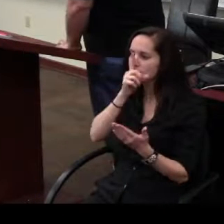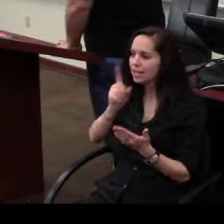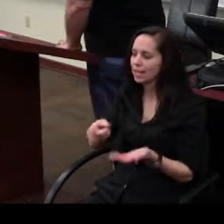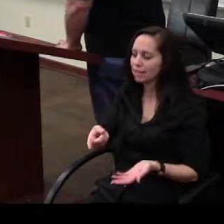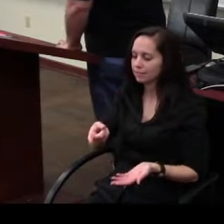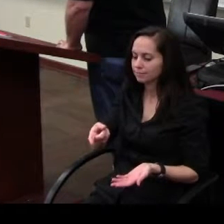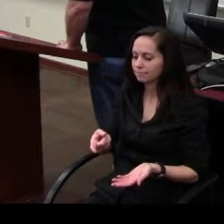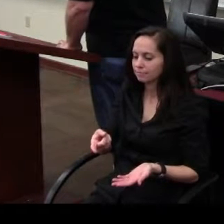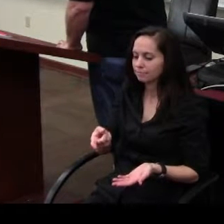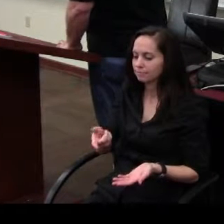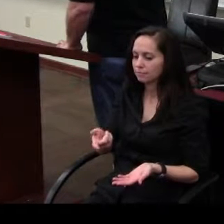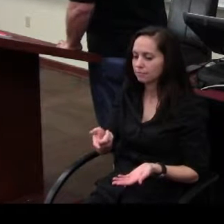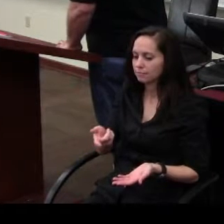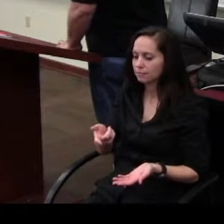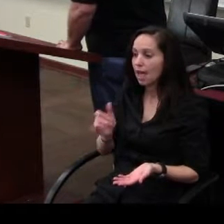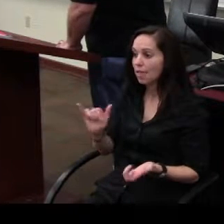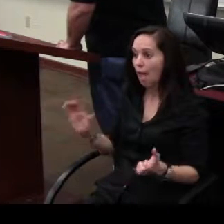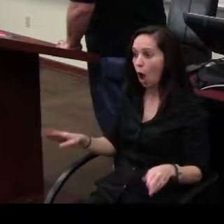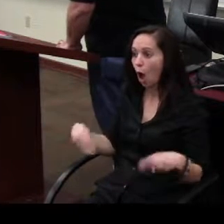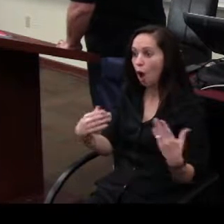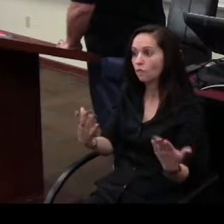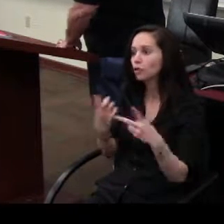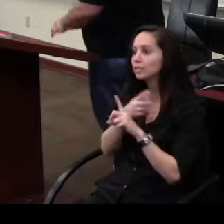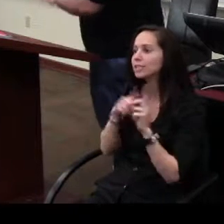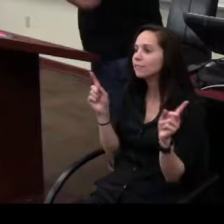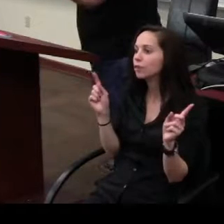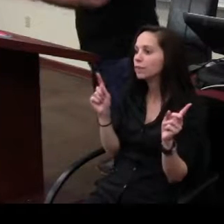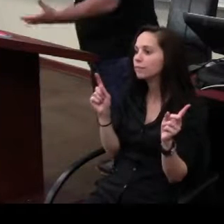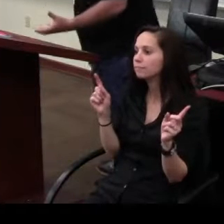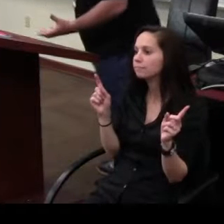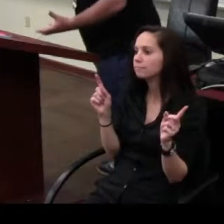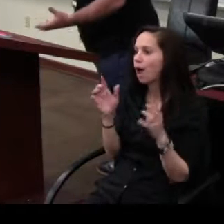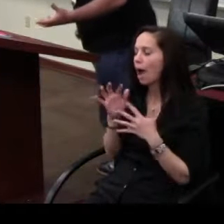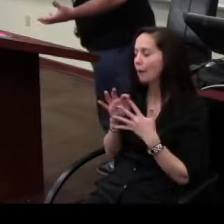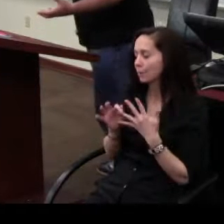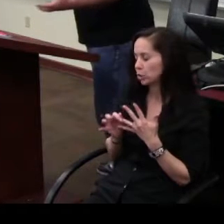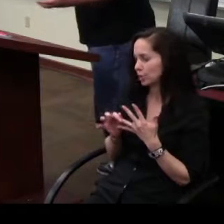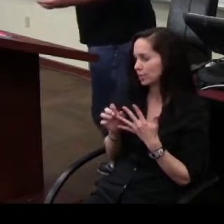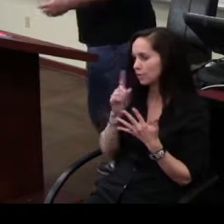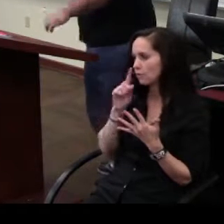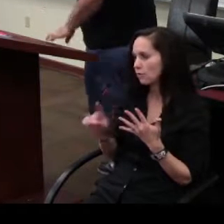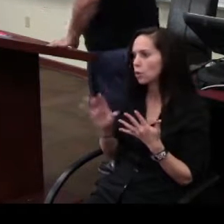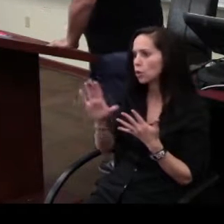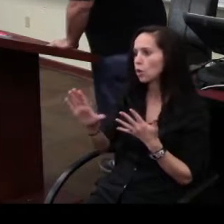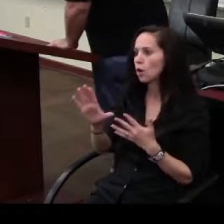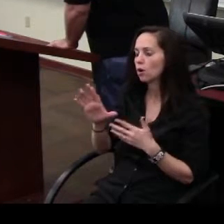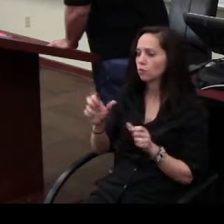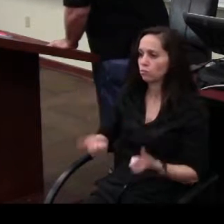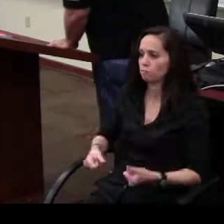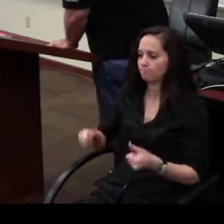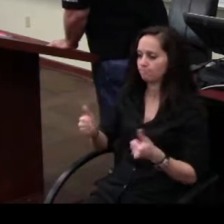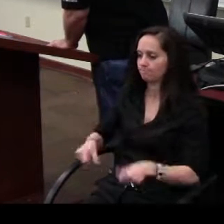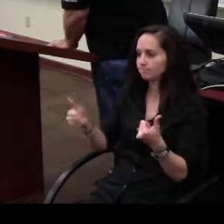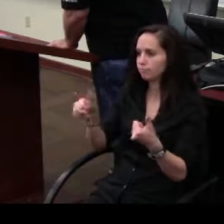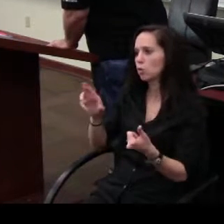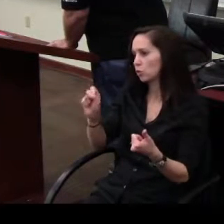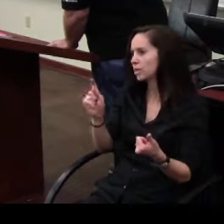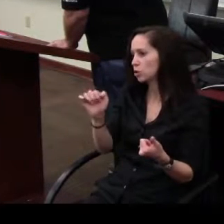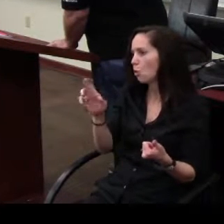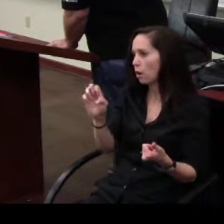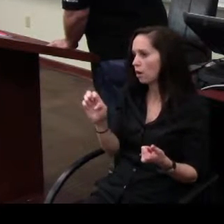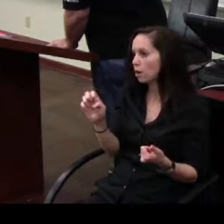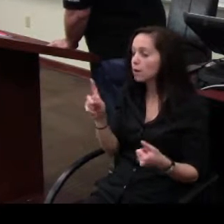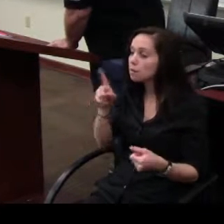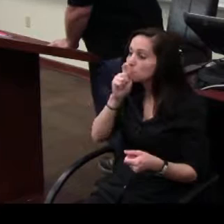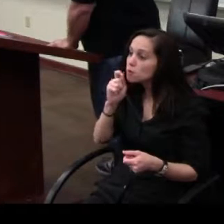all, what it does is it offers you different options for your restoration, right? One of the really cool ones here